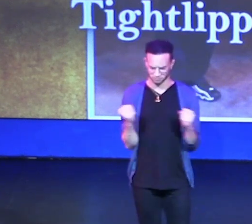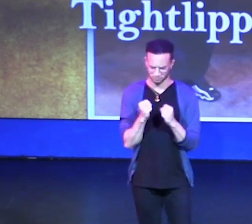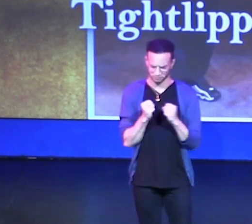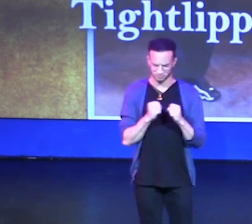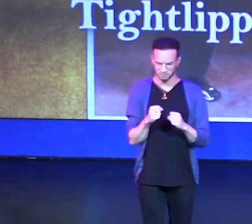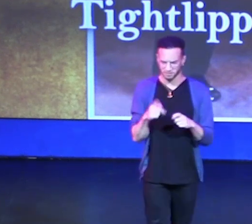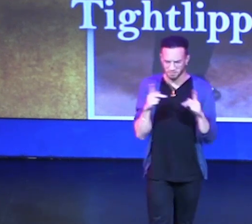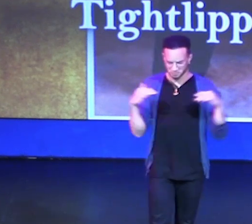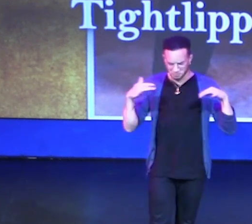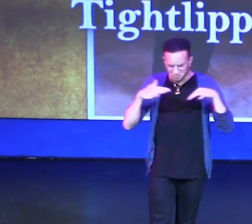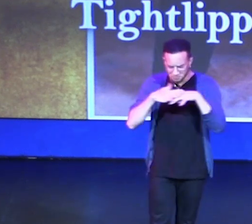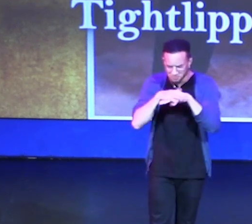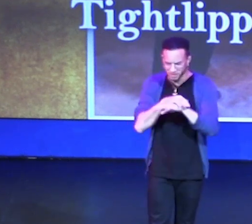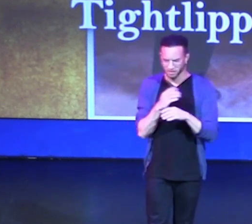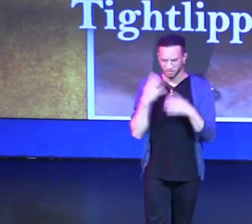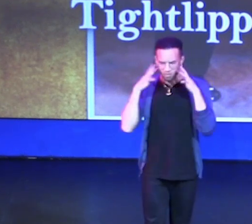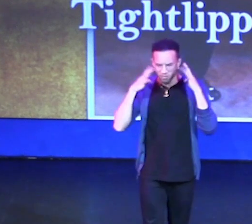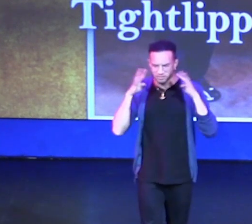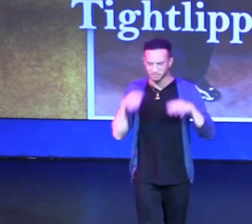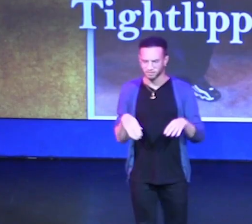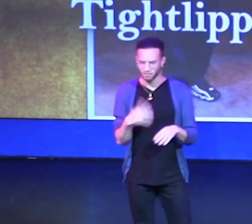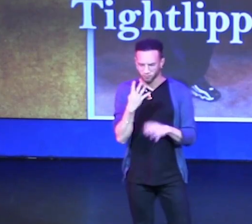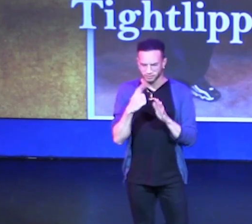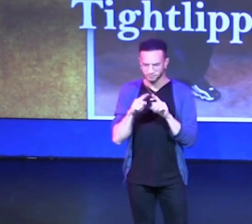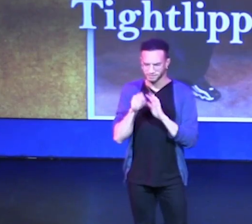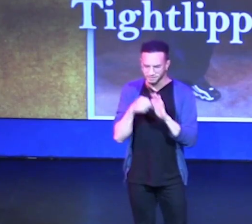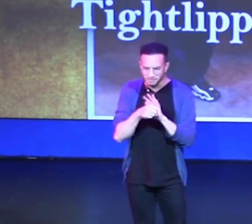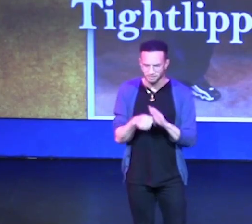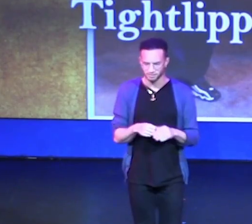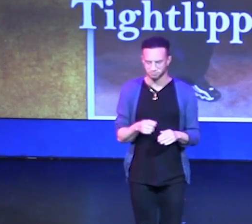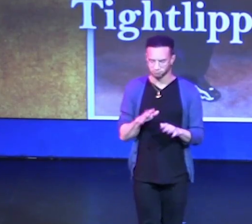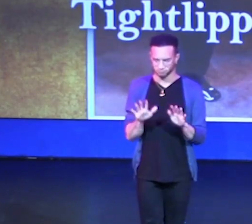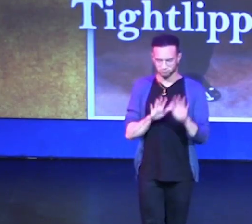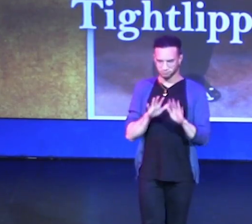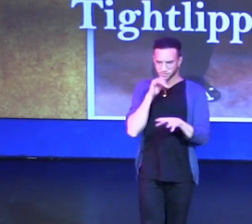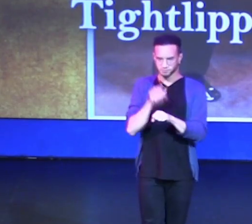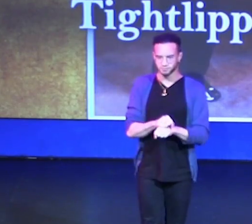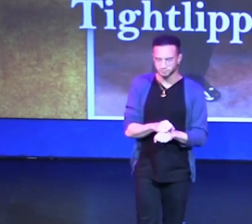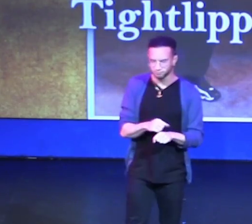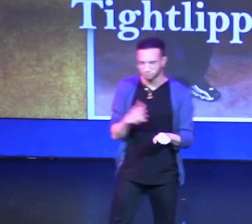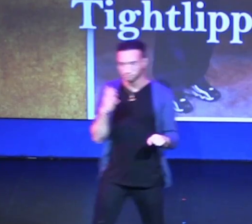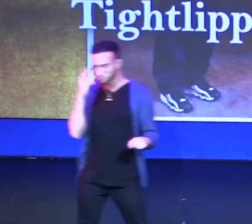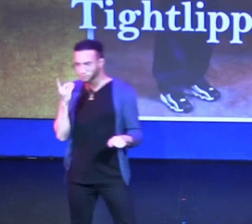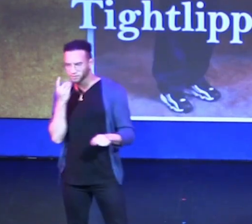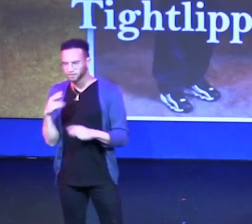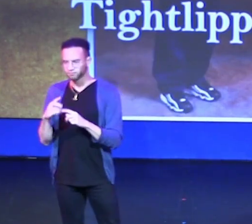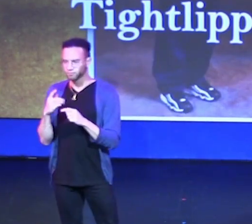And boy, was it cold, and busy, and loud. Wow, I was not used to it.